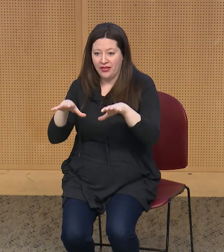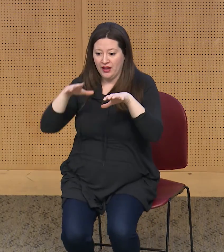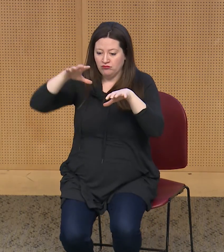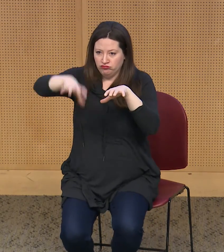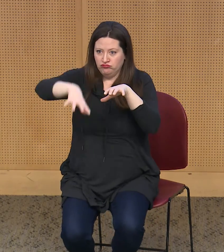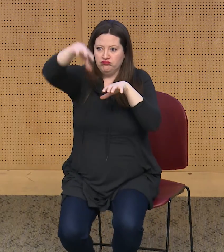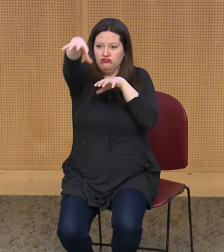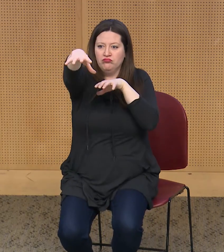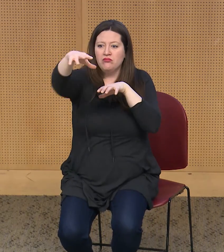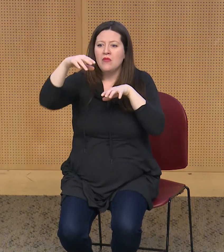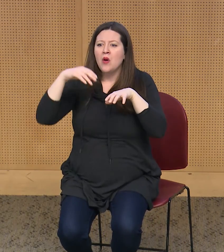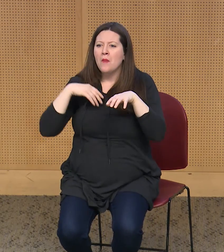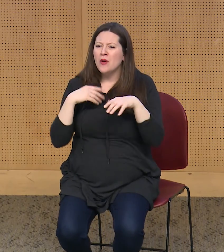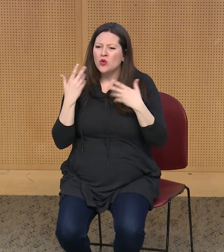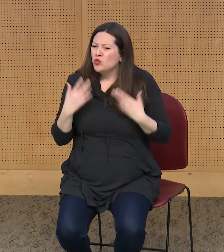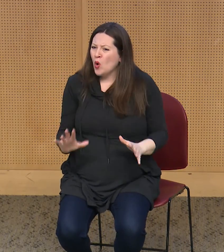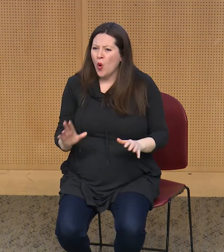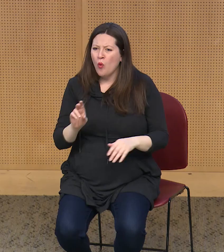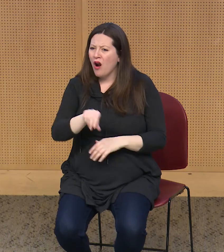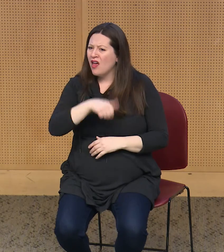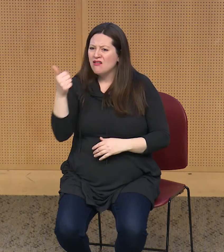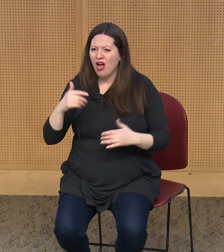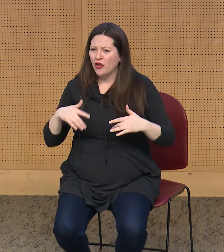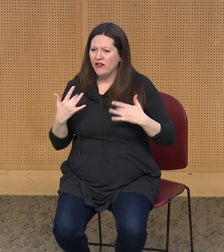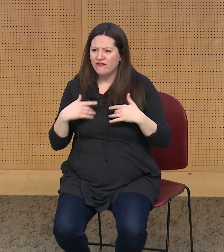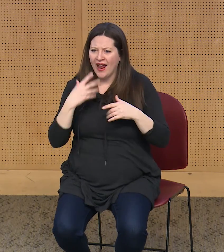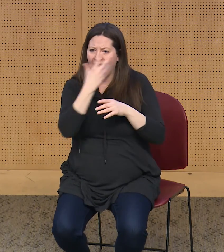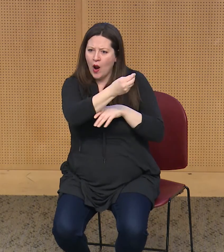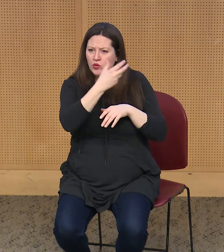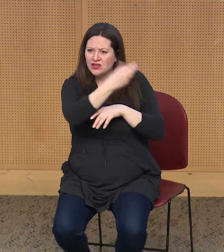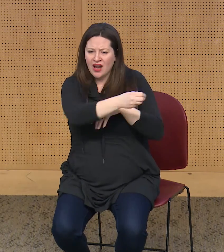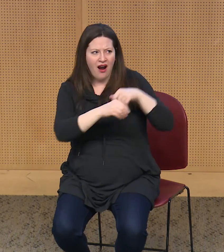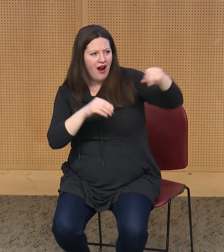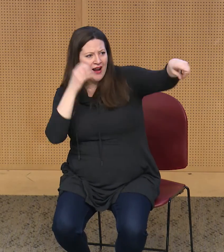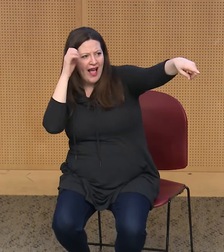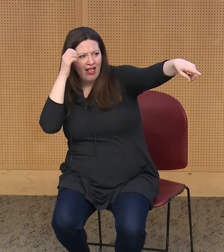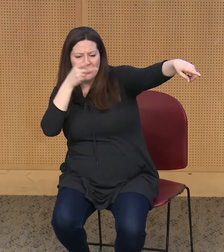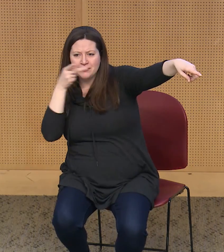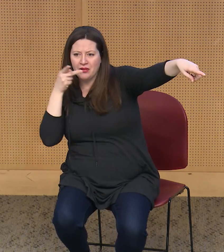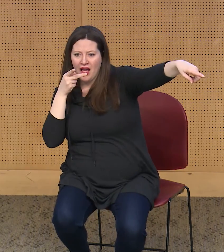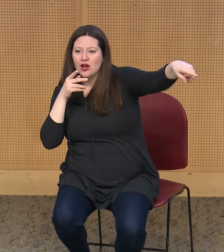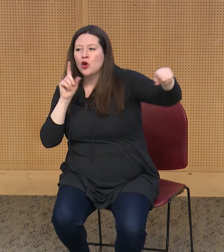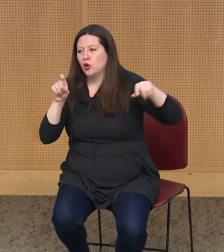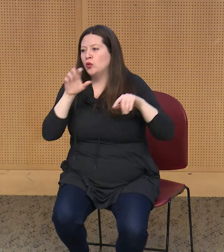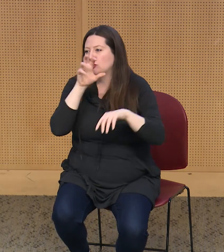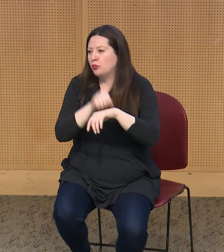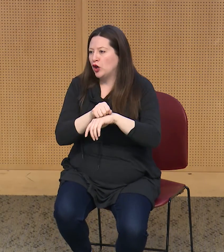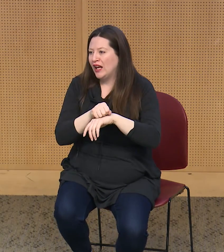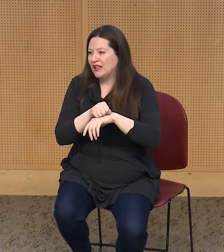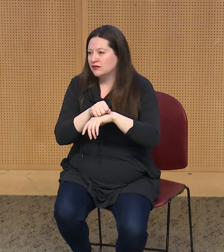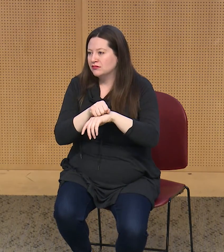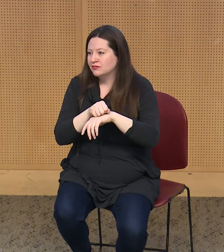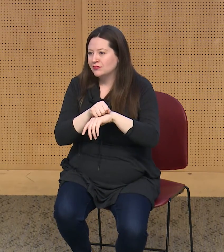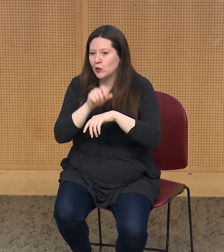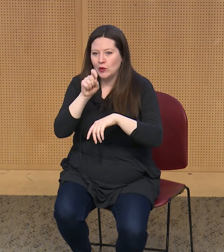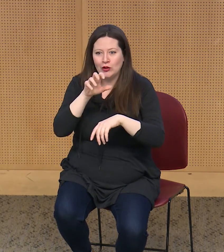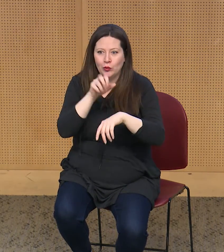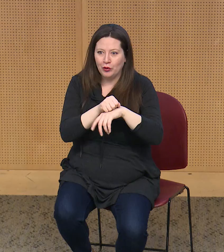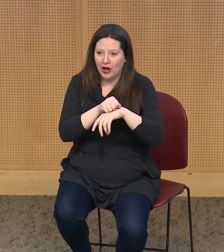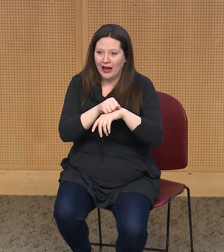whatever, but you don't want any other outside events like Ellie's Place, you need to book that. Like if you book